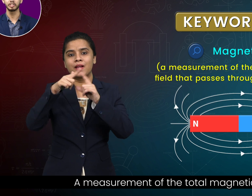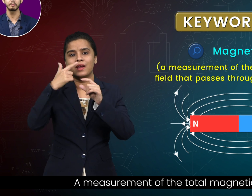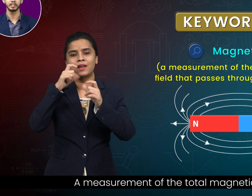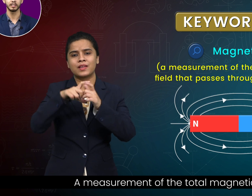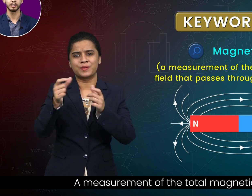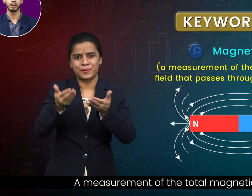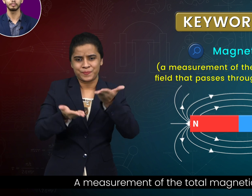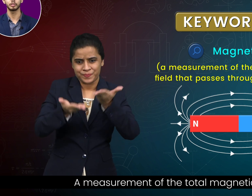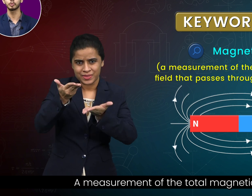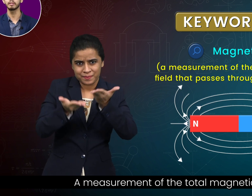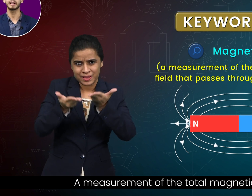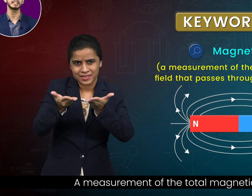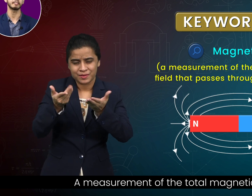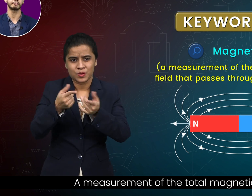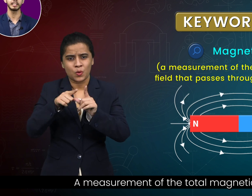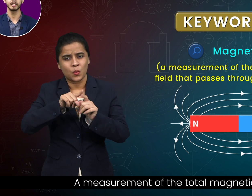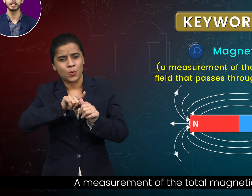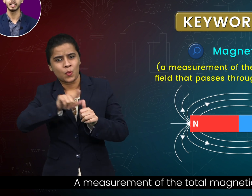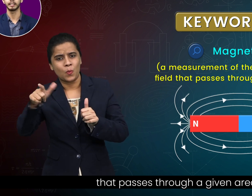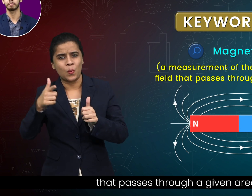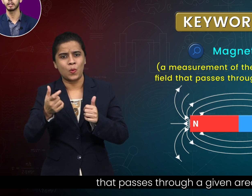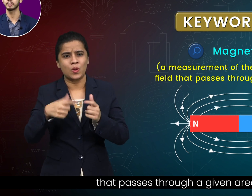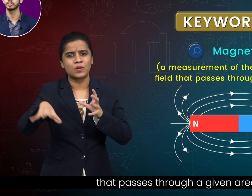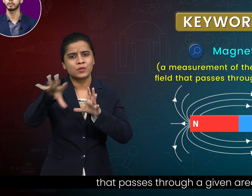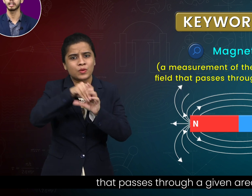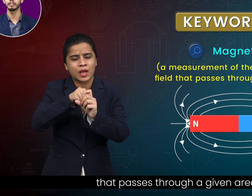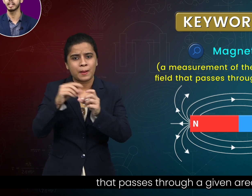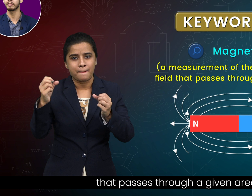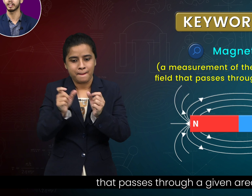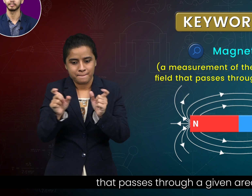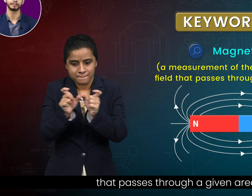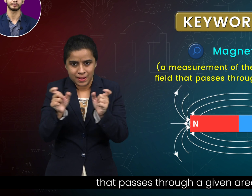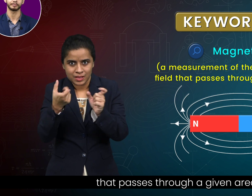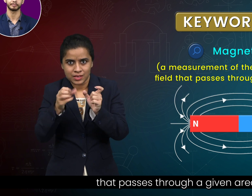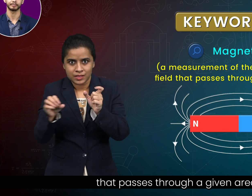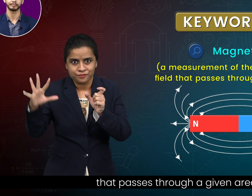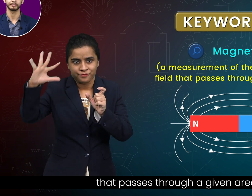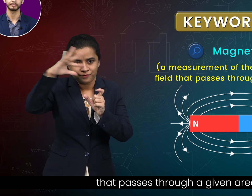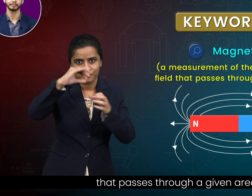a measurement of the total magnetic field that passes through a given area.